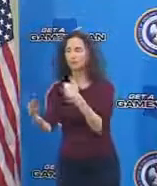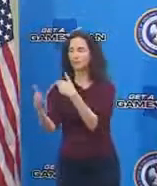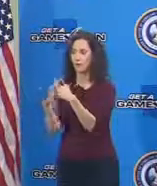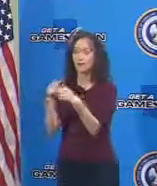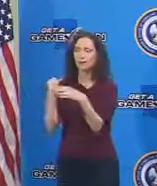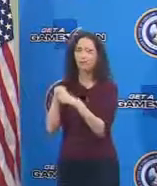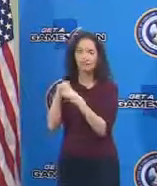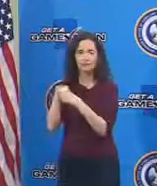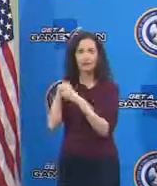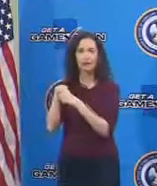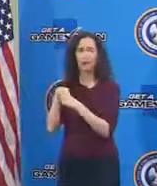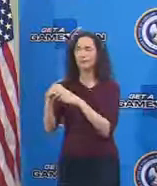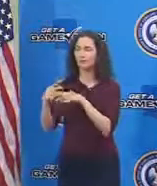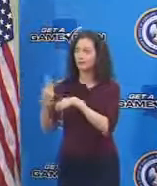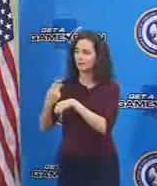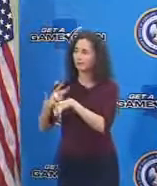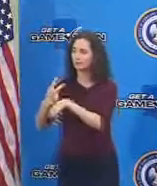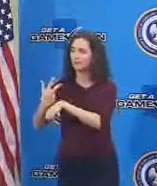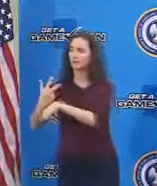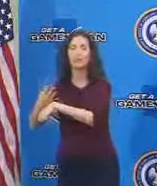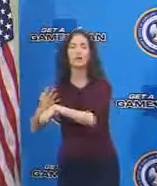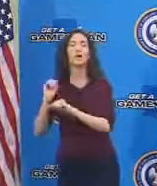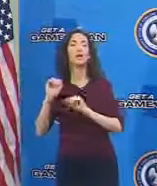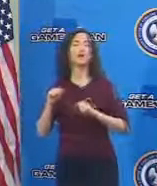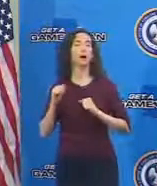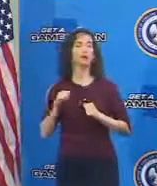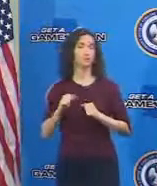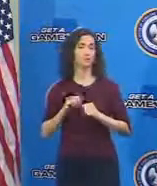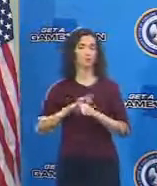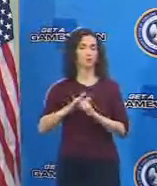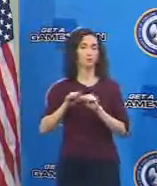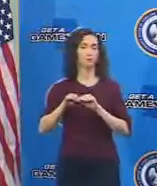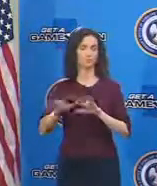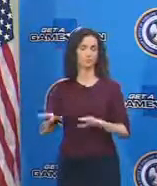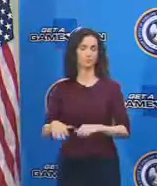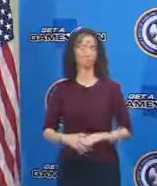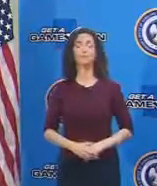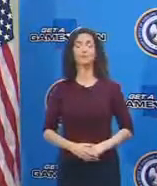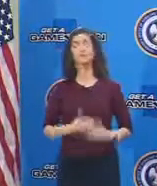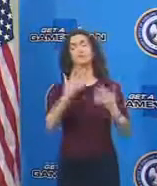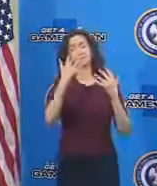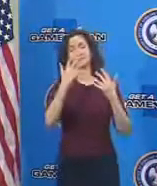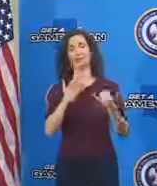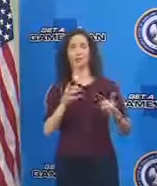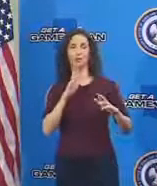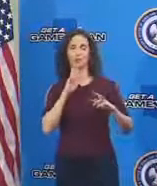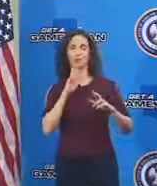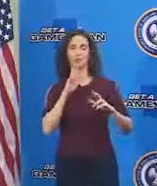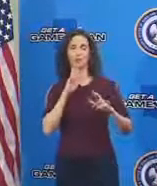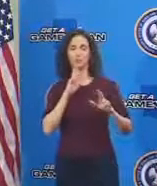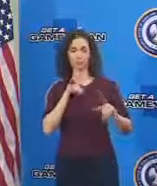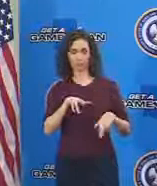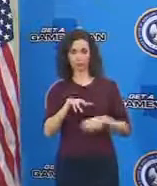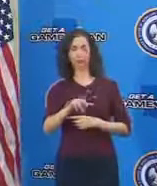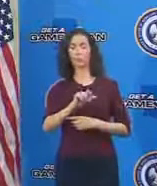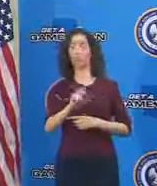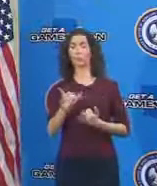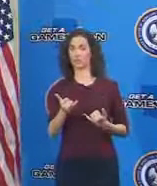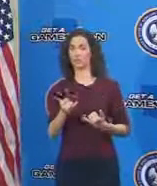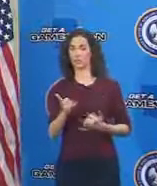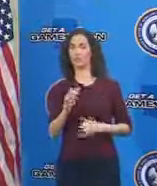for periods of time. Very sadly, we reported another 72 COVID deaths in Louisiana